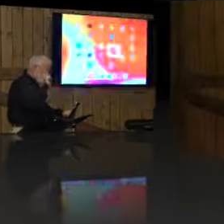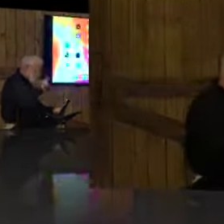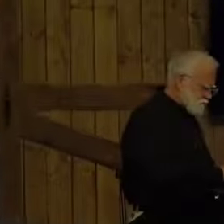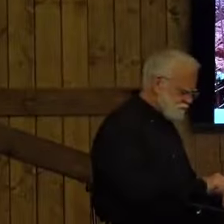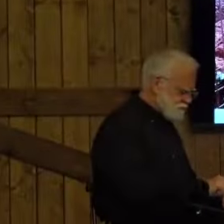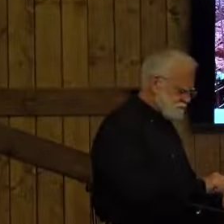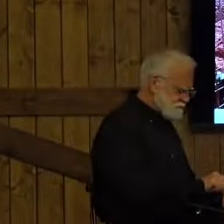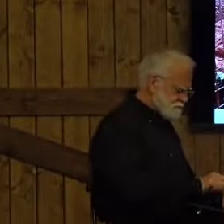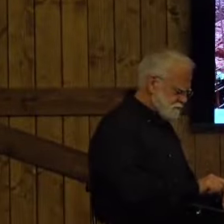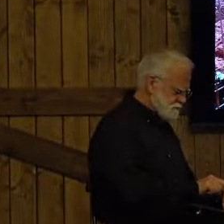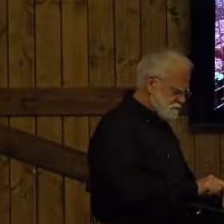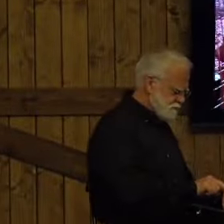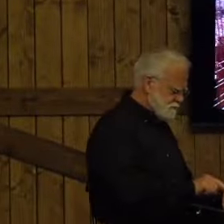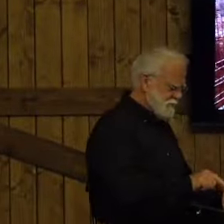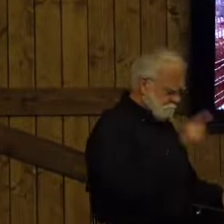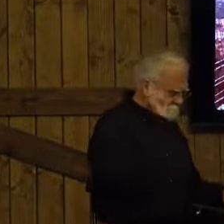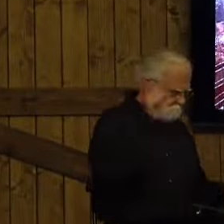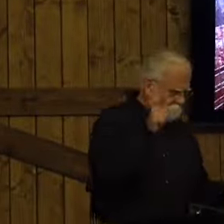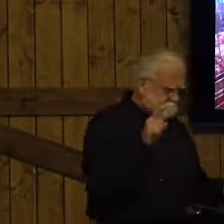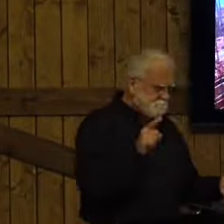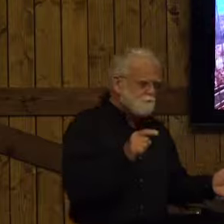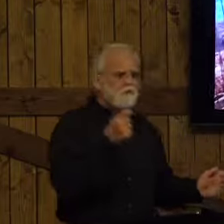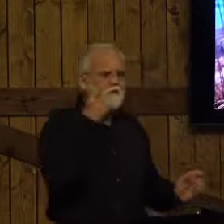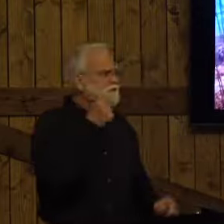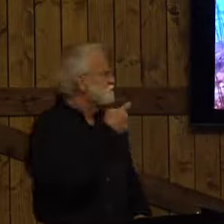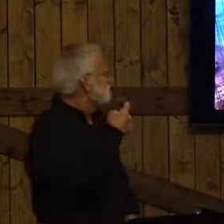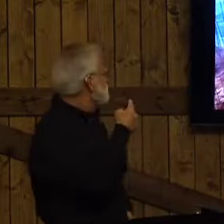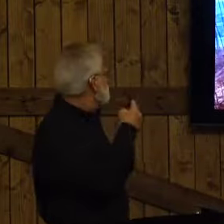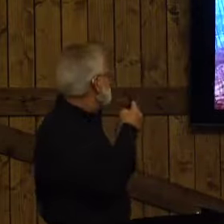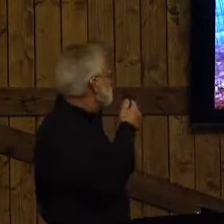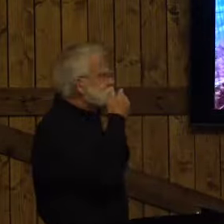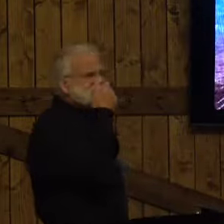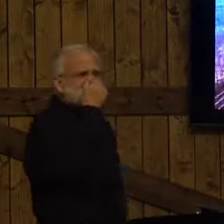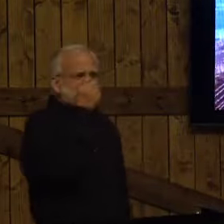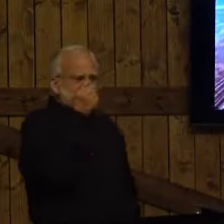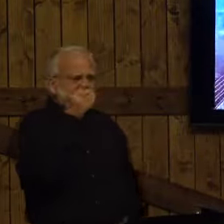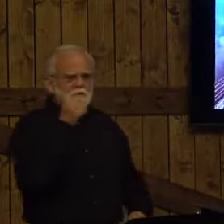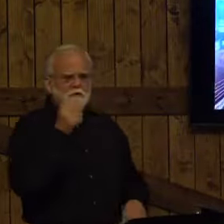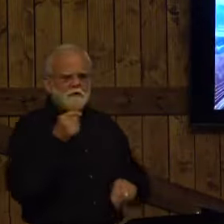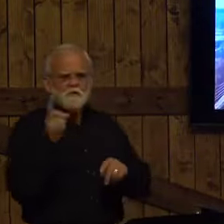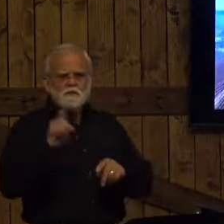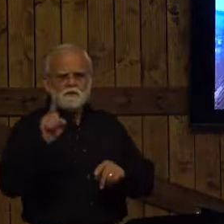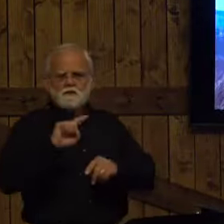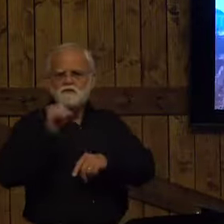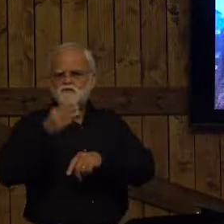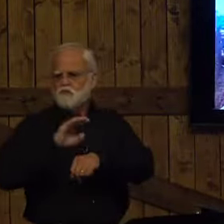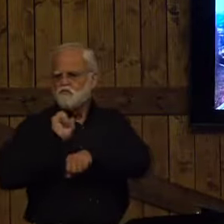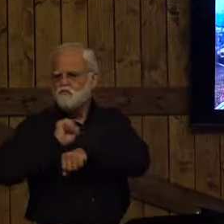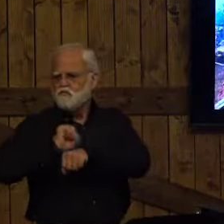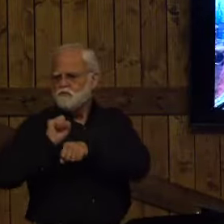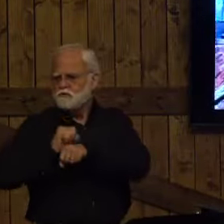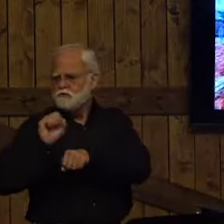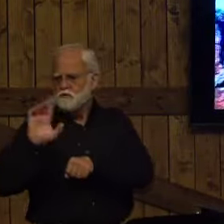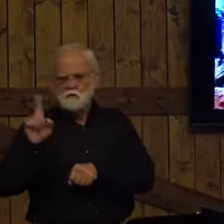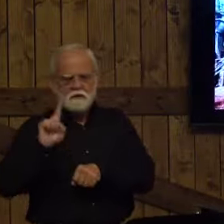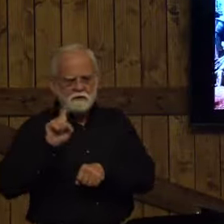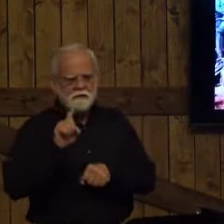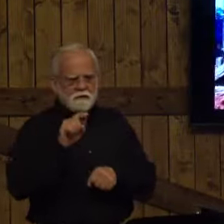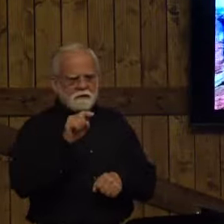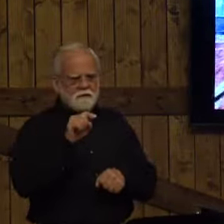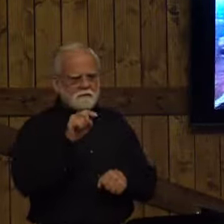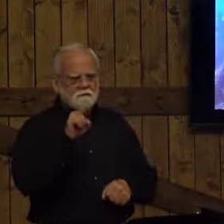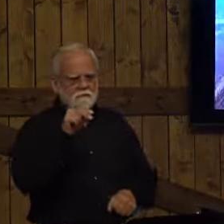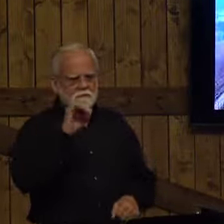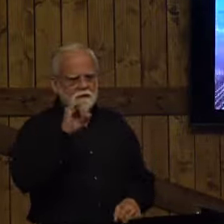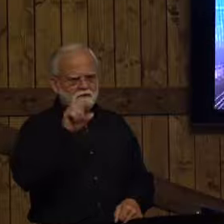in